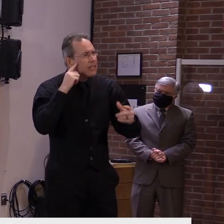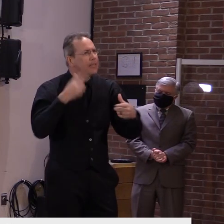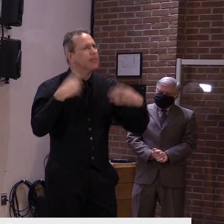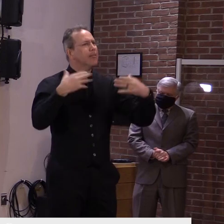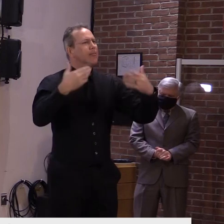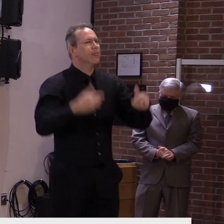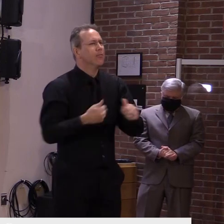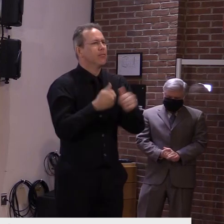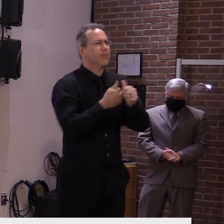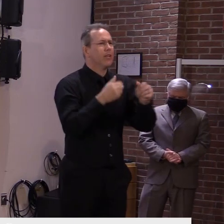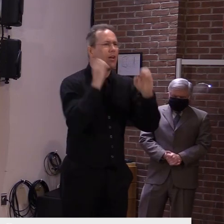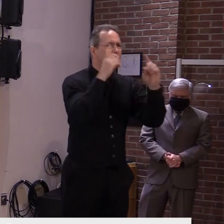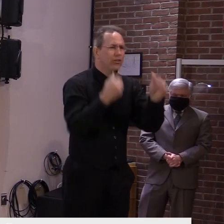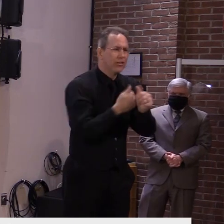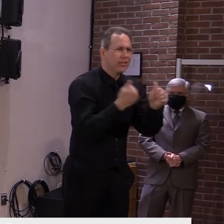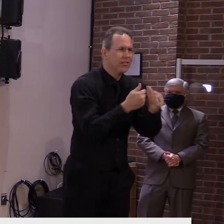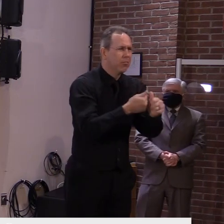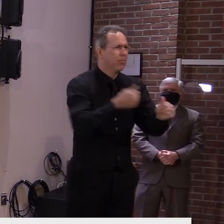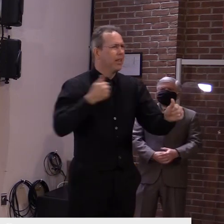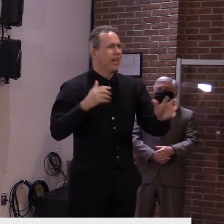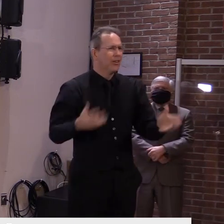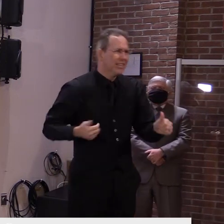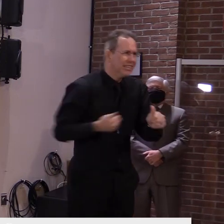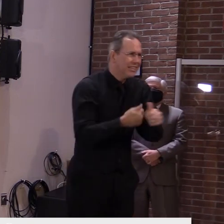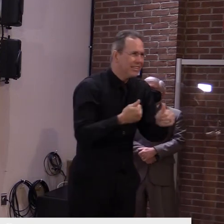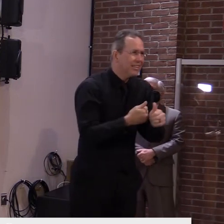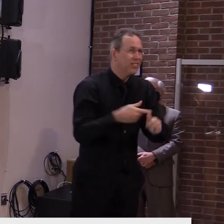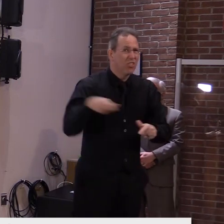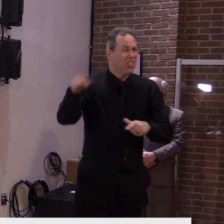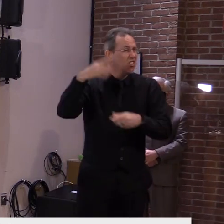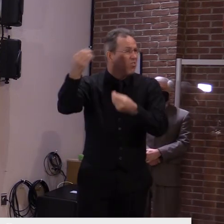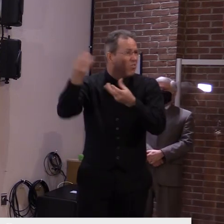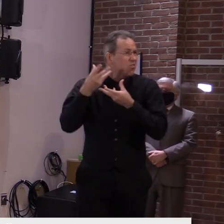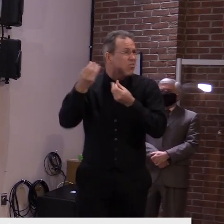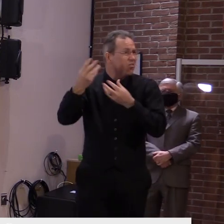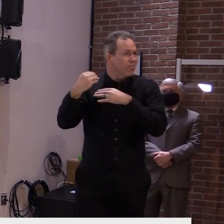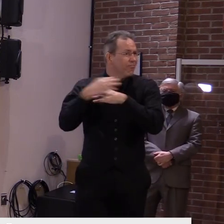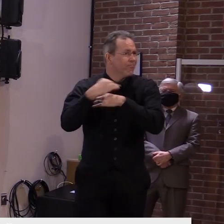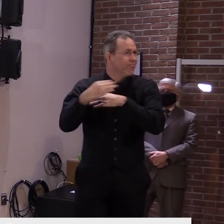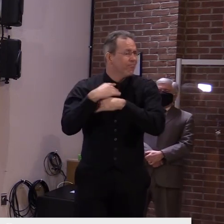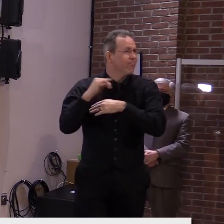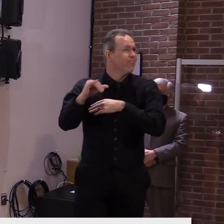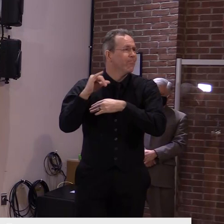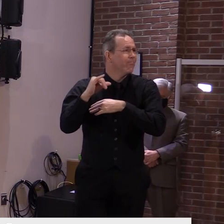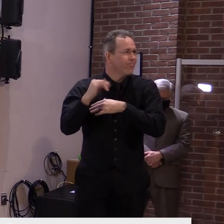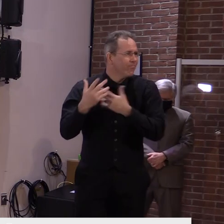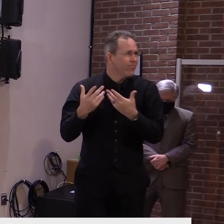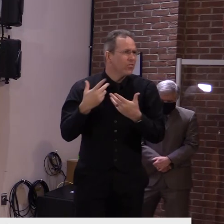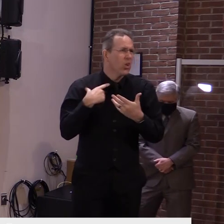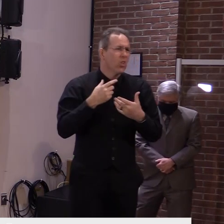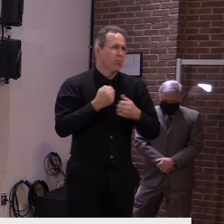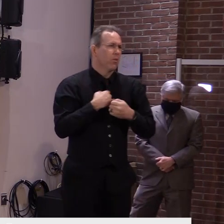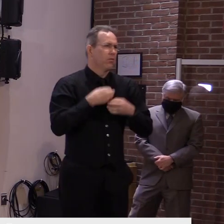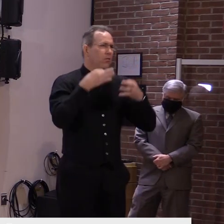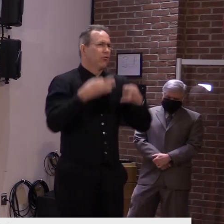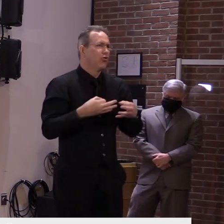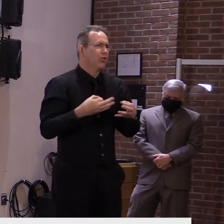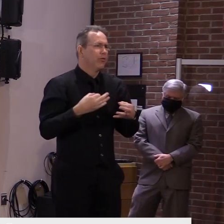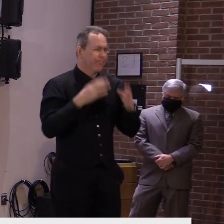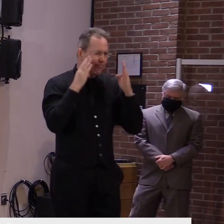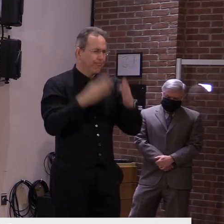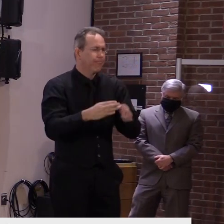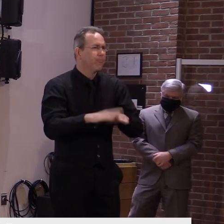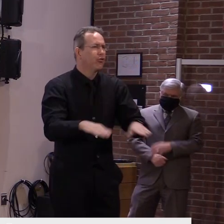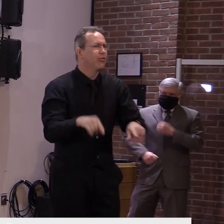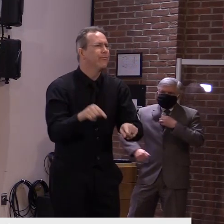decision we made. And now, once we get that put aside, we'll focus more intensely on